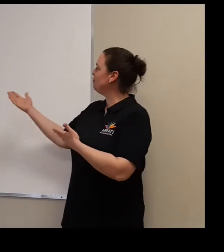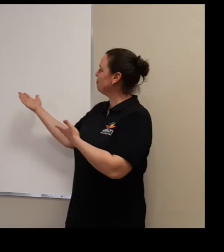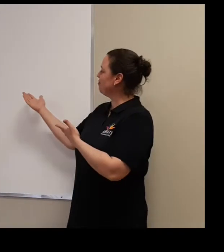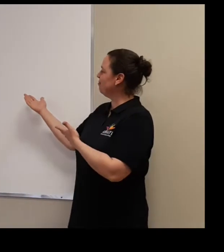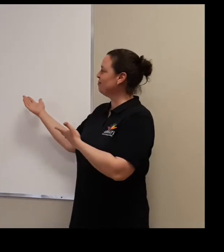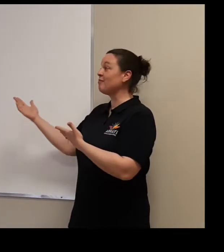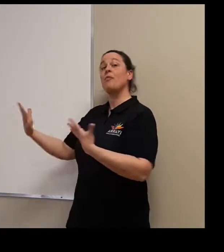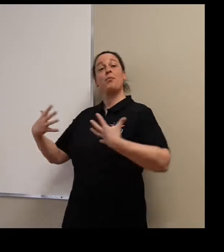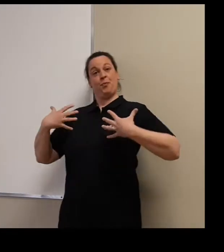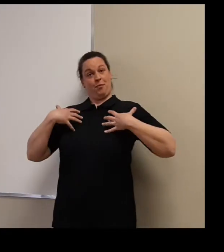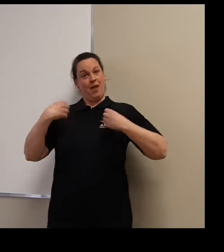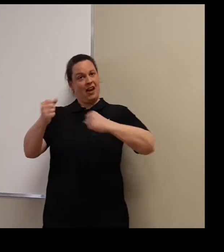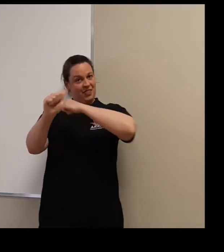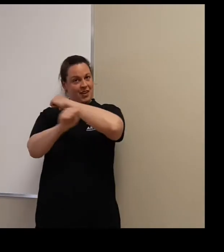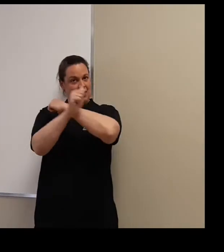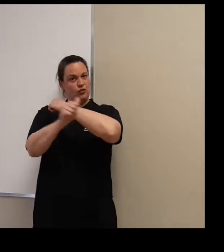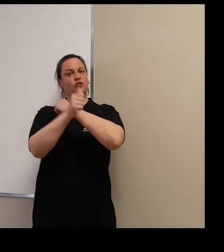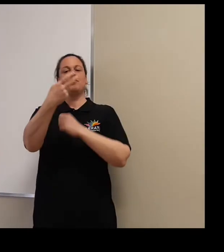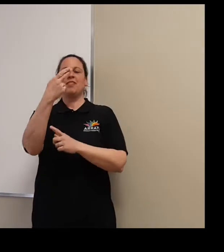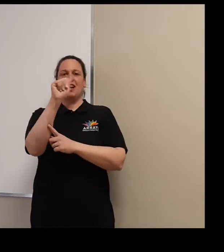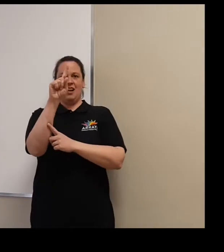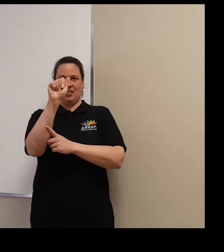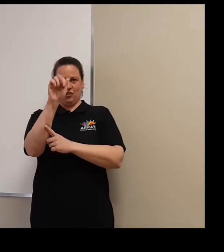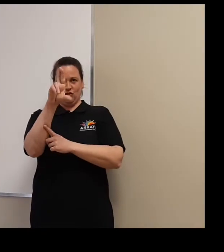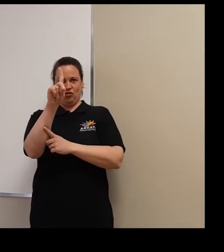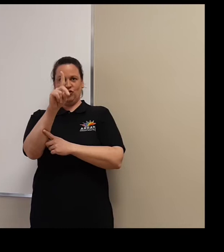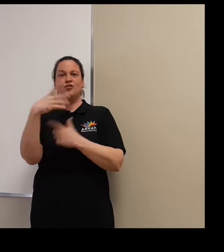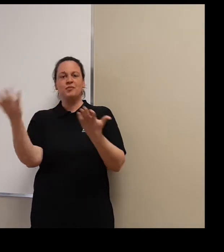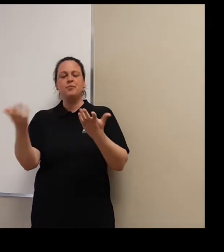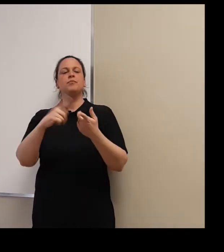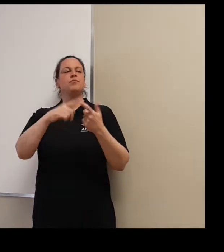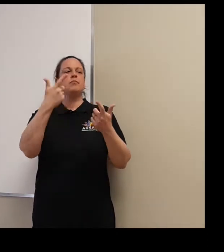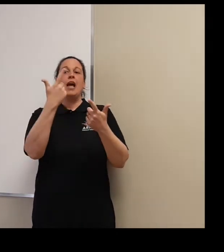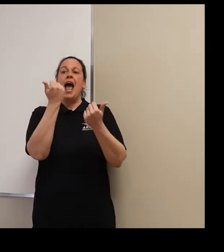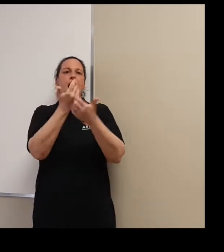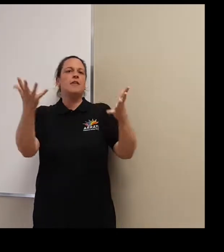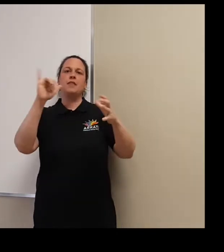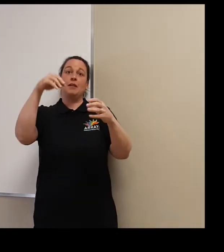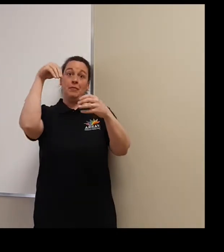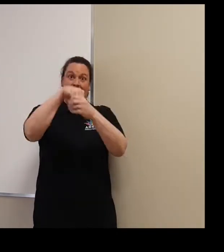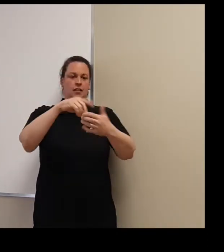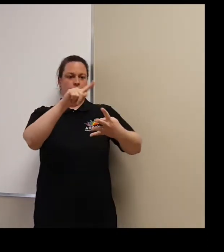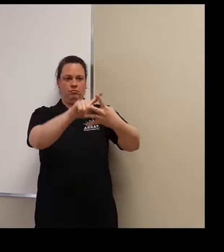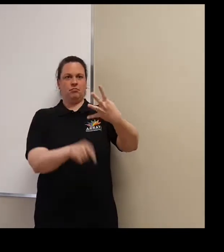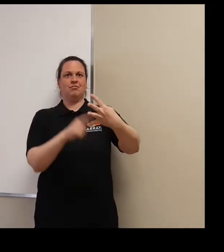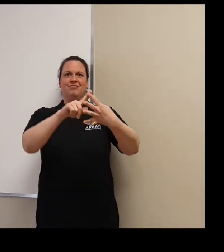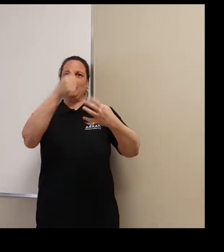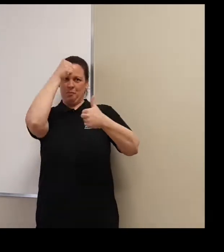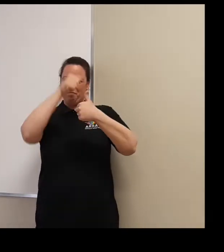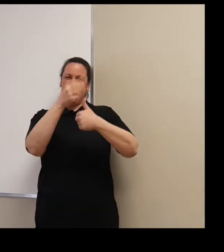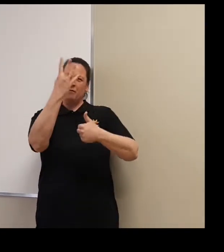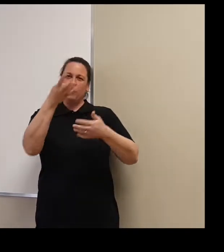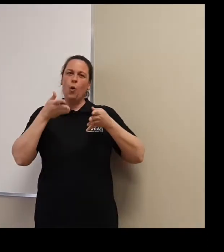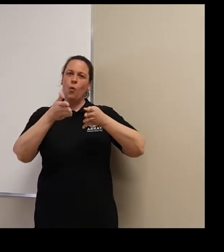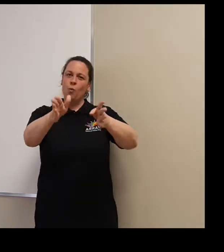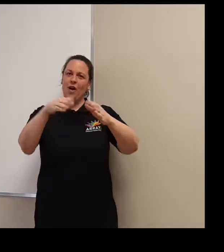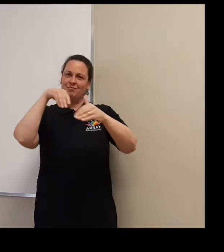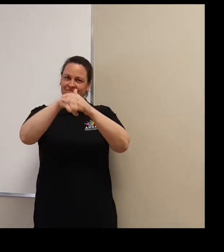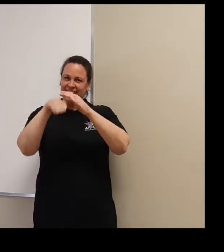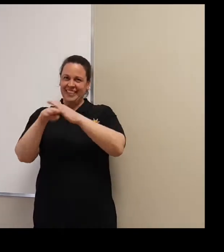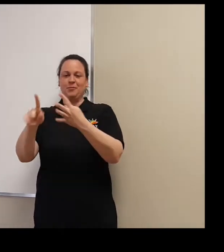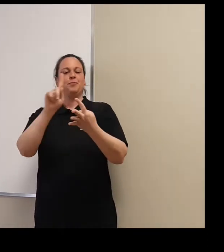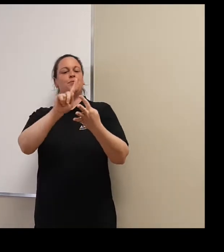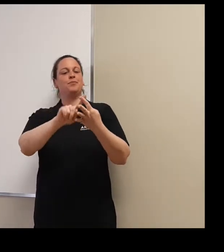The first symbol is health hazard, and it means anything that can get into your body using the 4 methods we talked about: